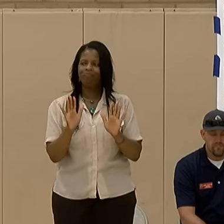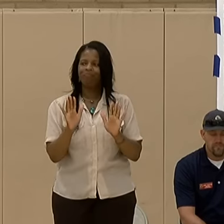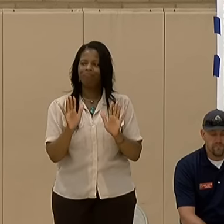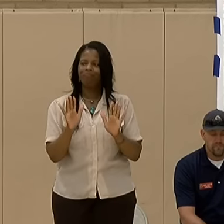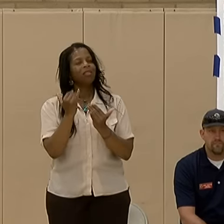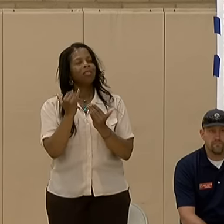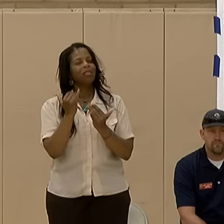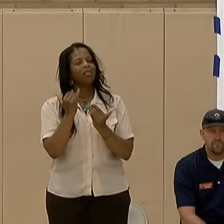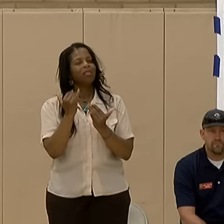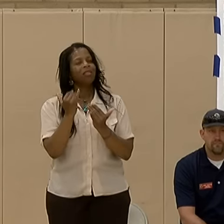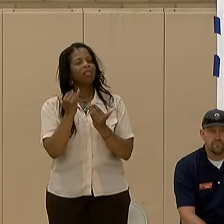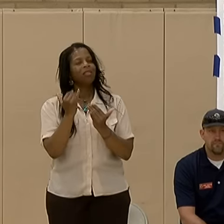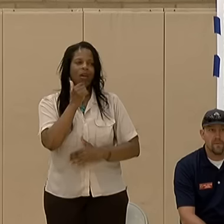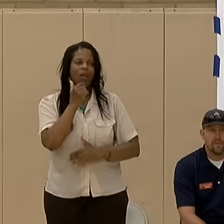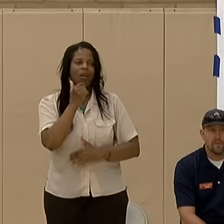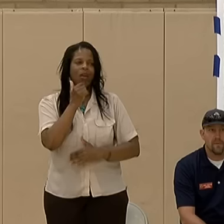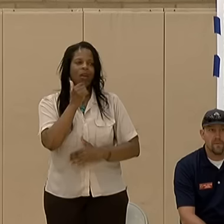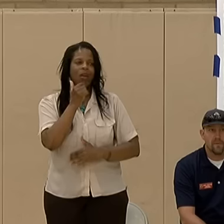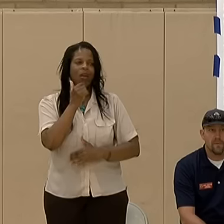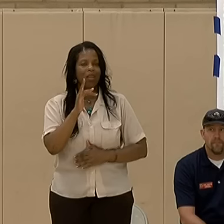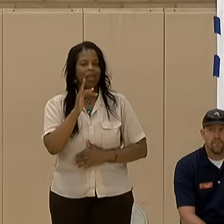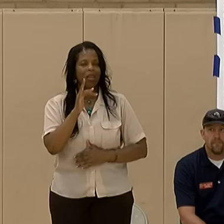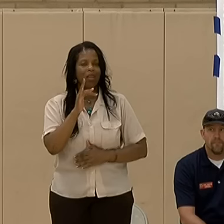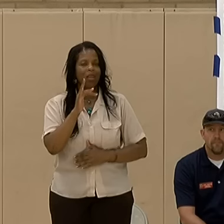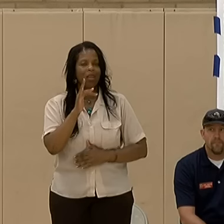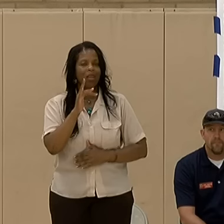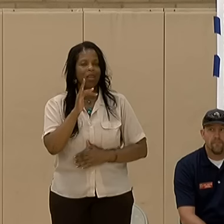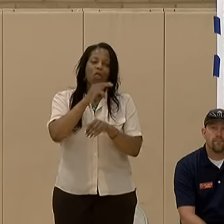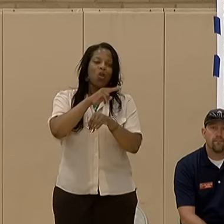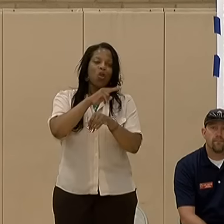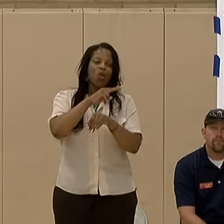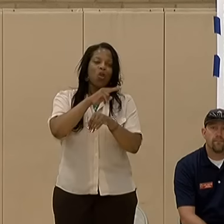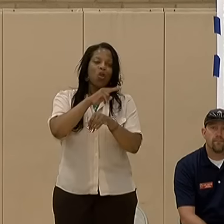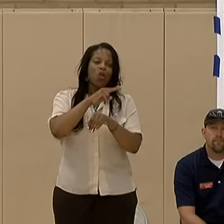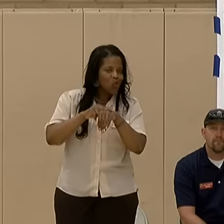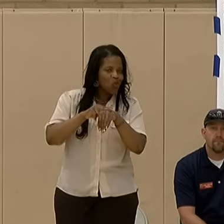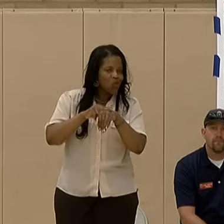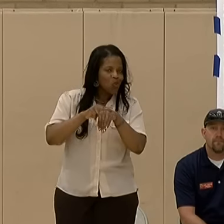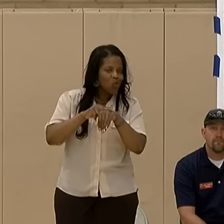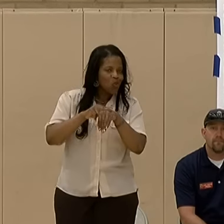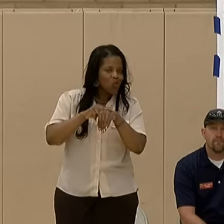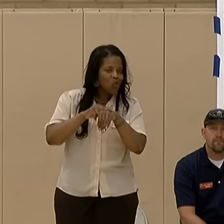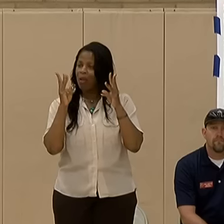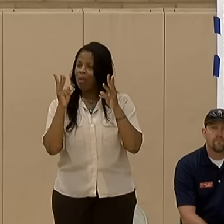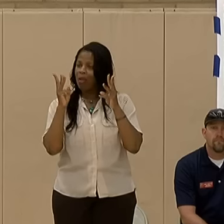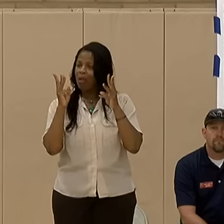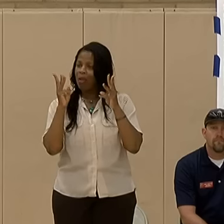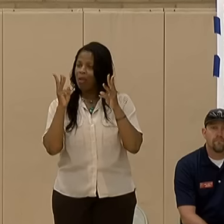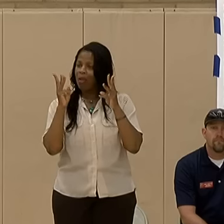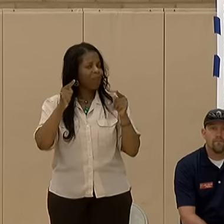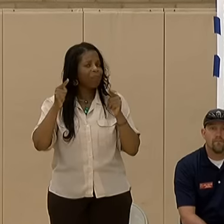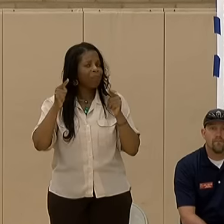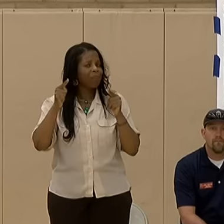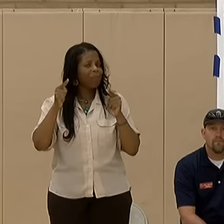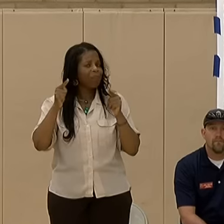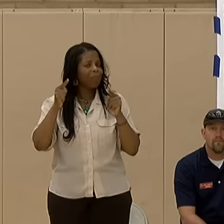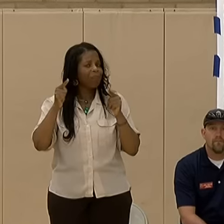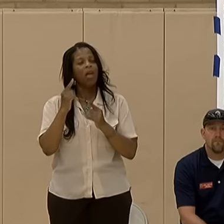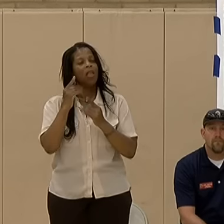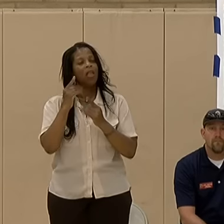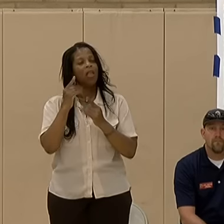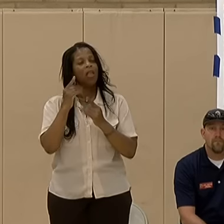lucky. Again, Mother Nature and a spark collided, and this fire moved extremely